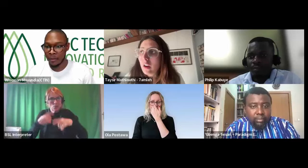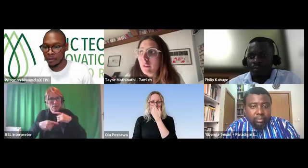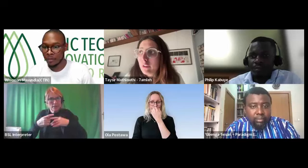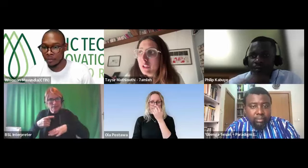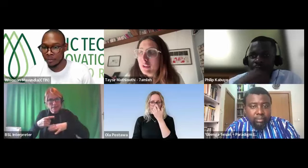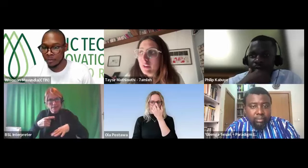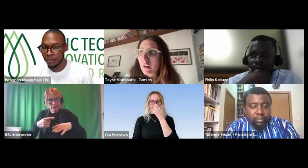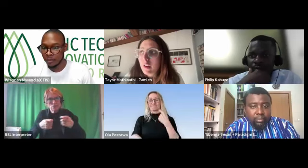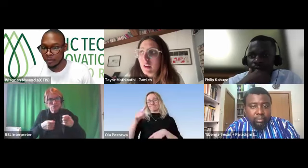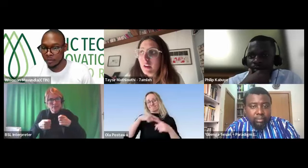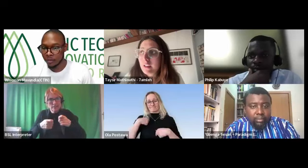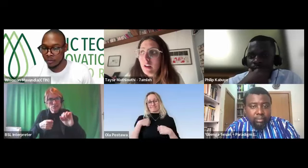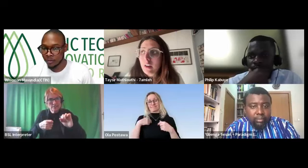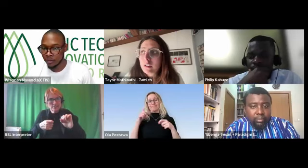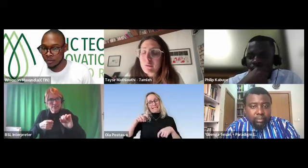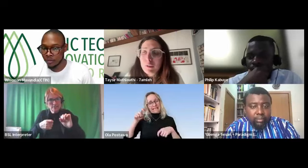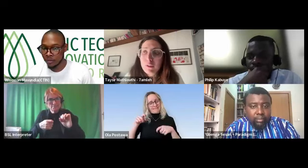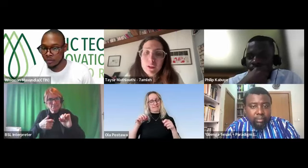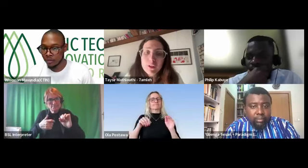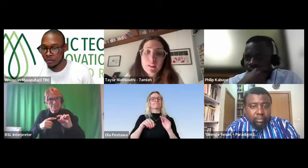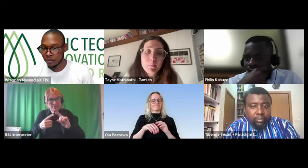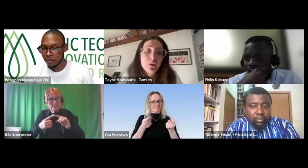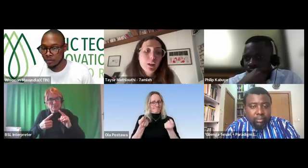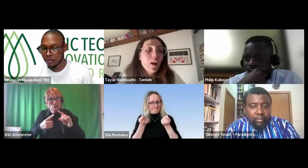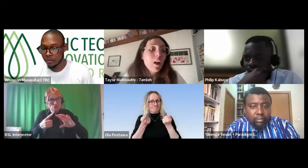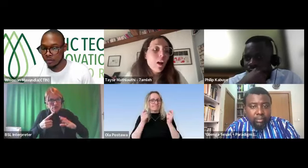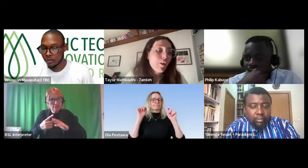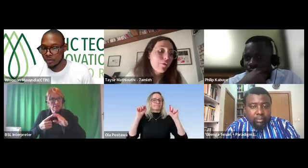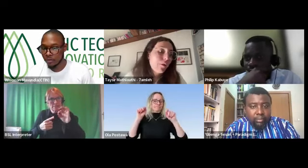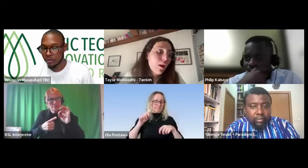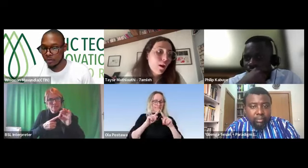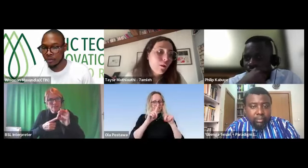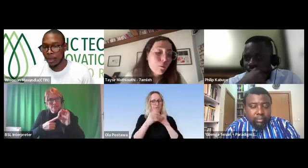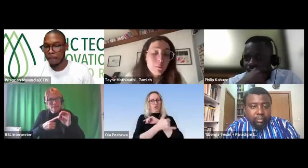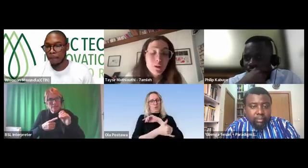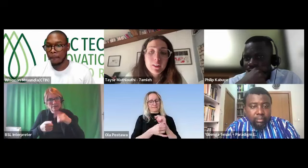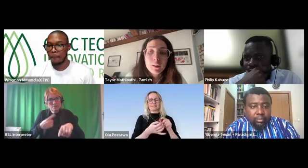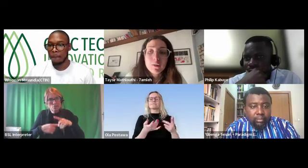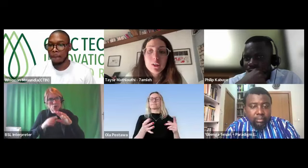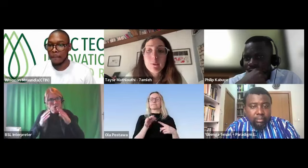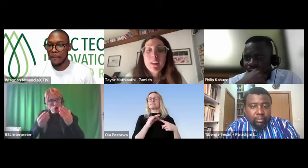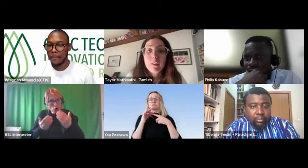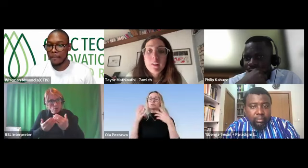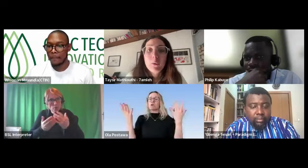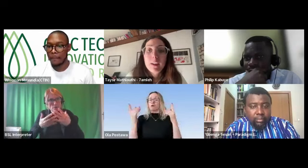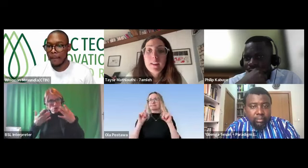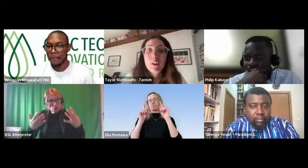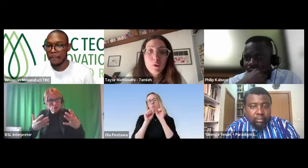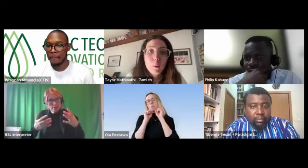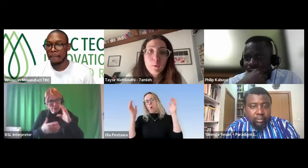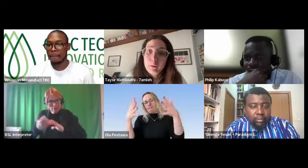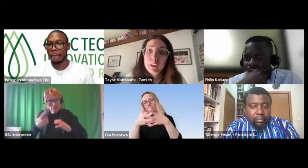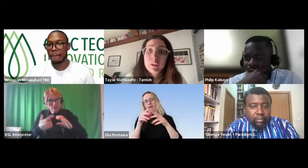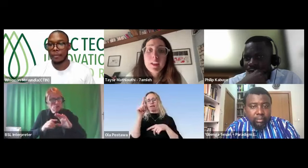need regulation in different regions, especially for global majority countries, but I don't think